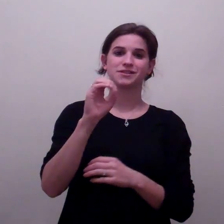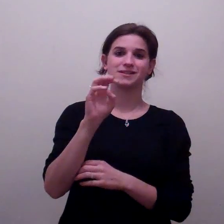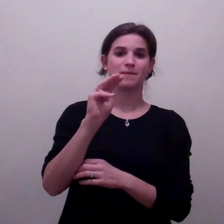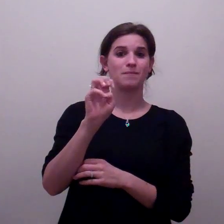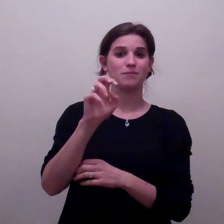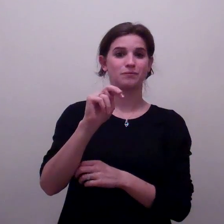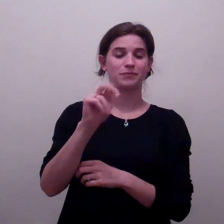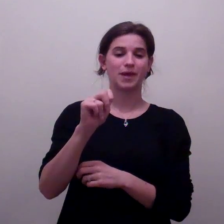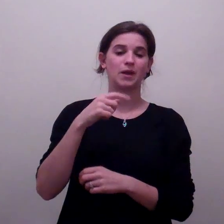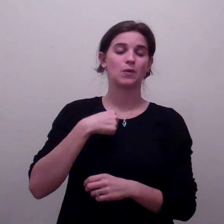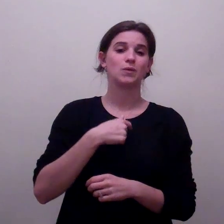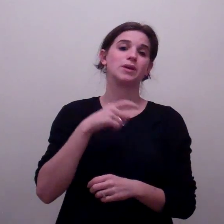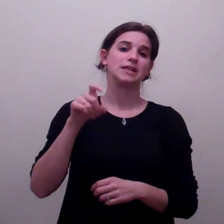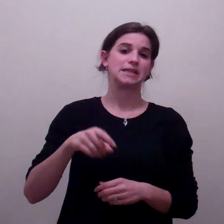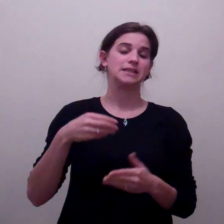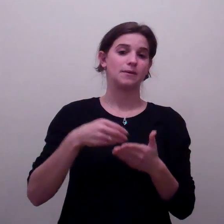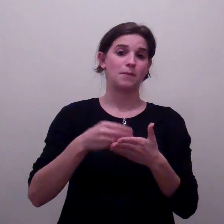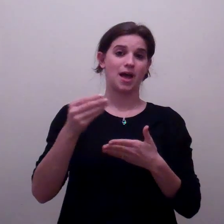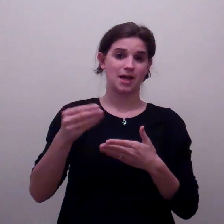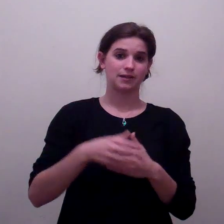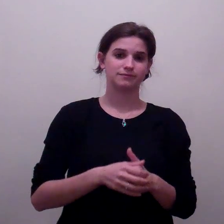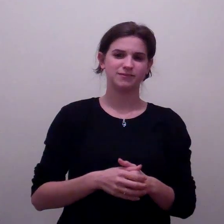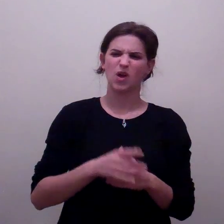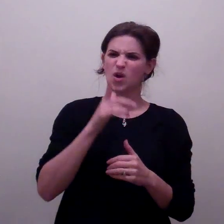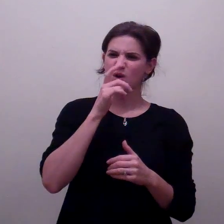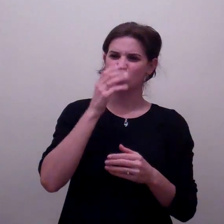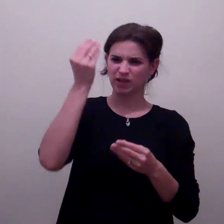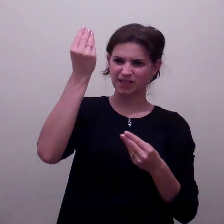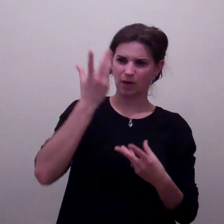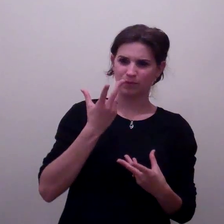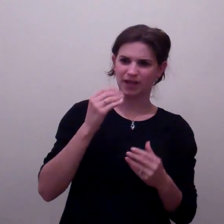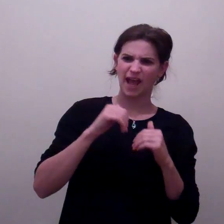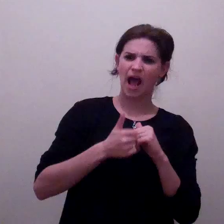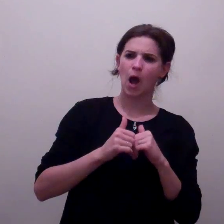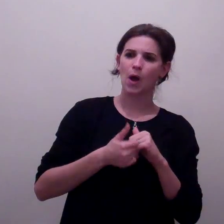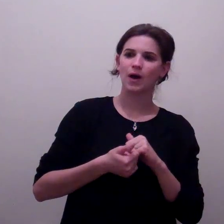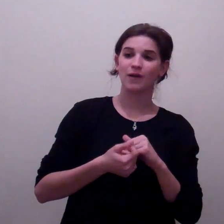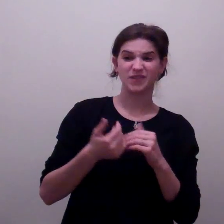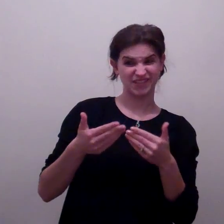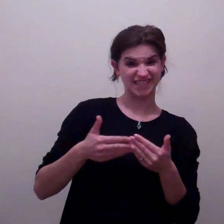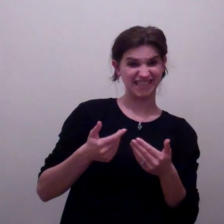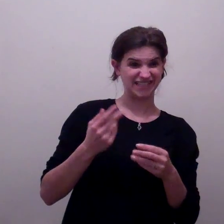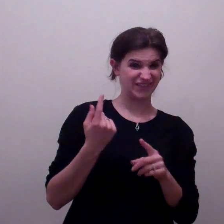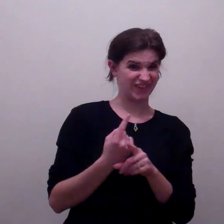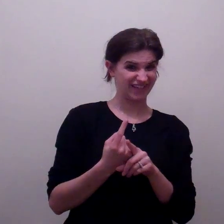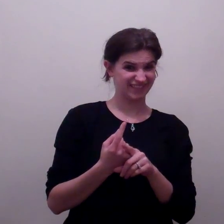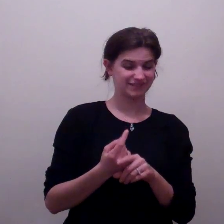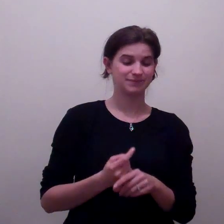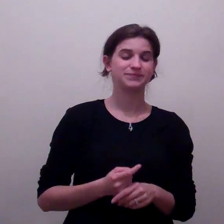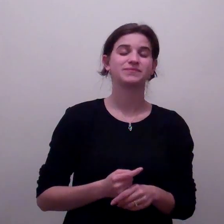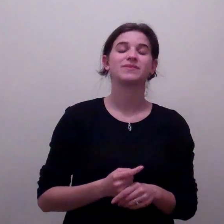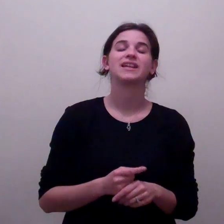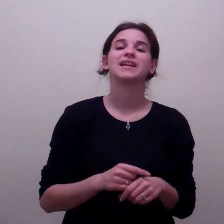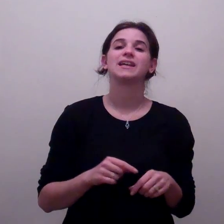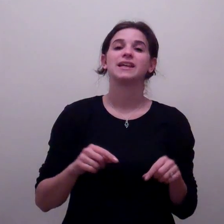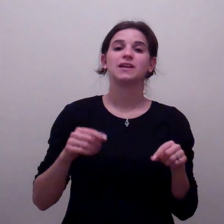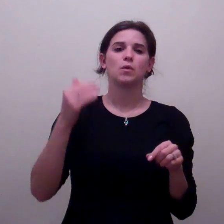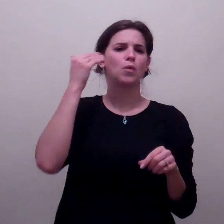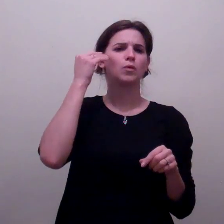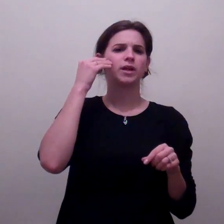this? This one's super easy, isn't it? We know each side is 10 feet,